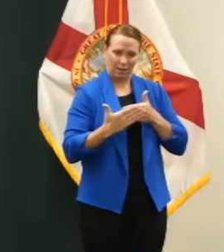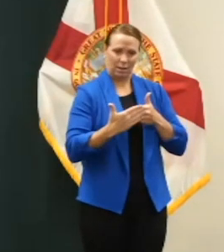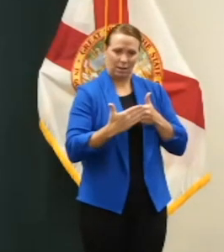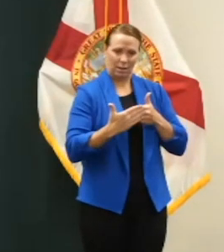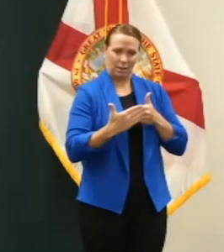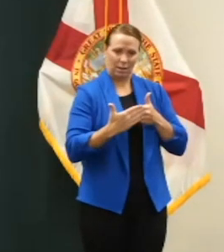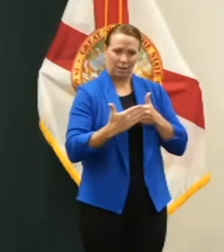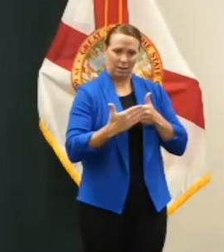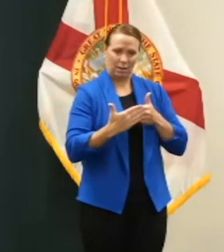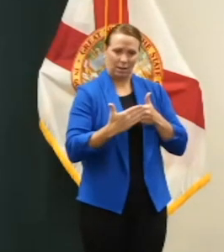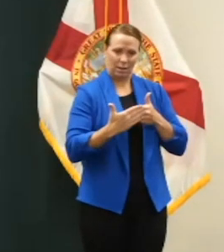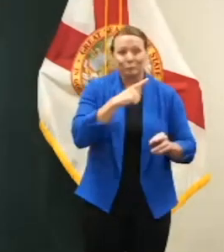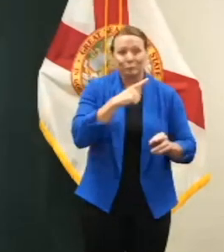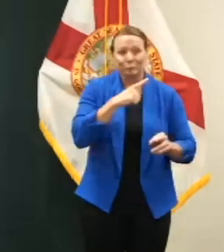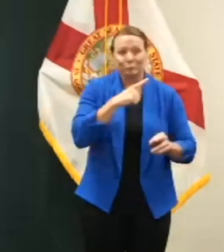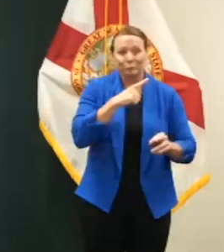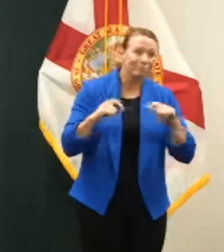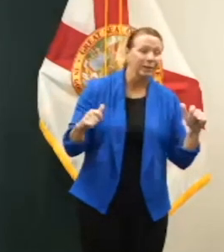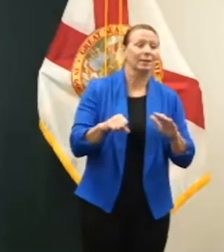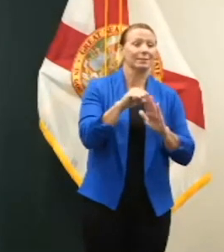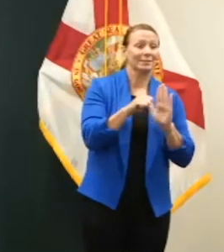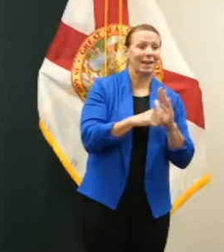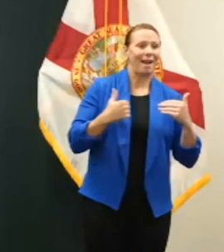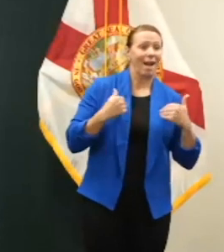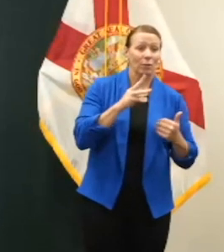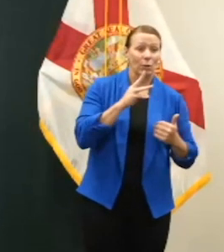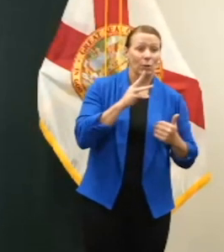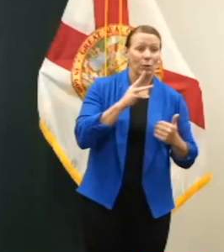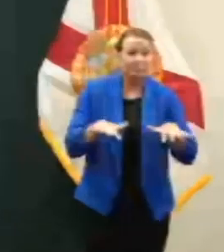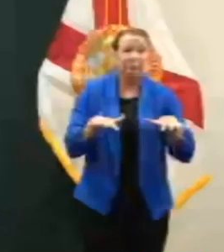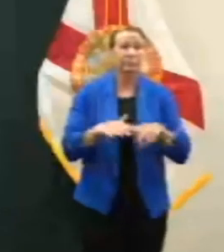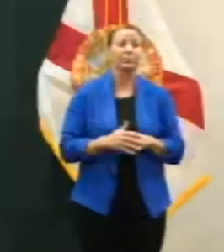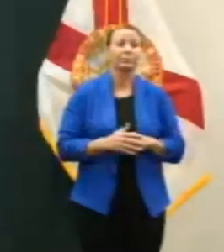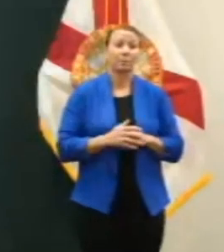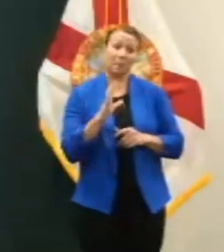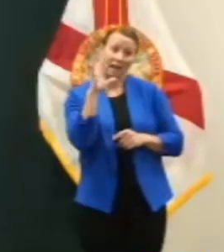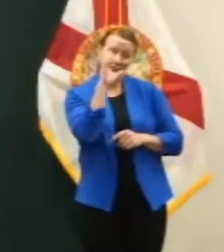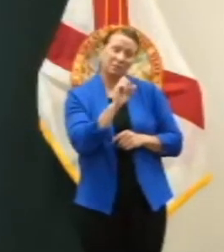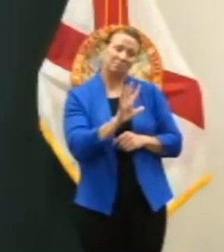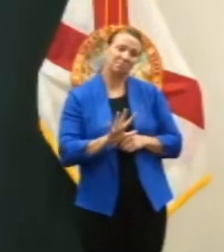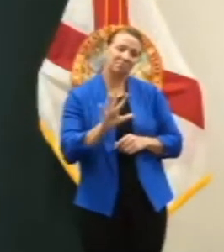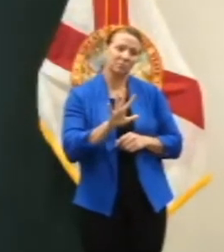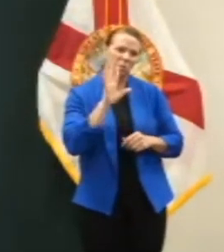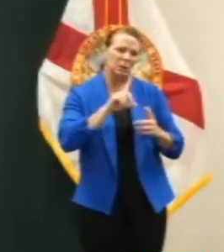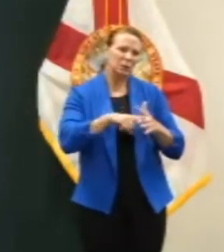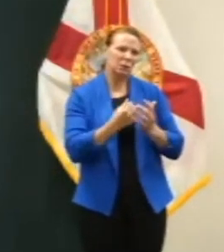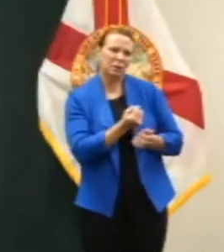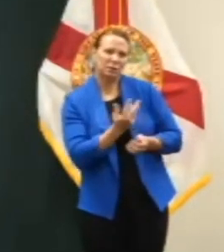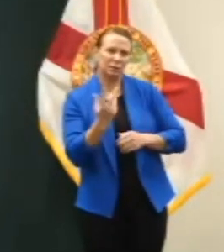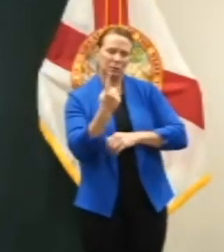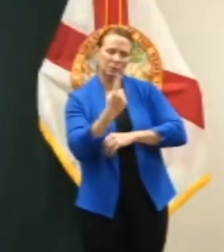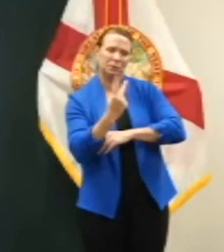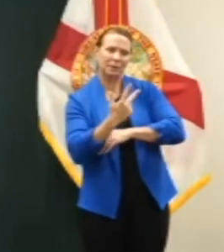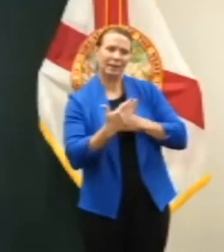state surges water and surges some of these things, the assumption is for those initial few days that you have what